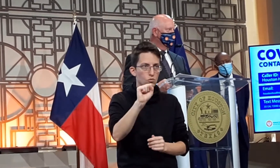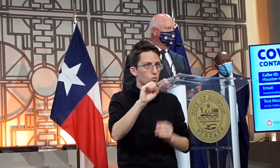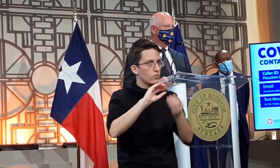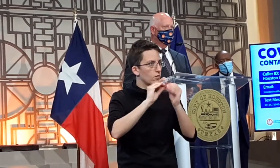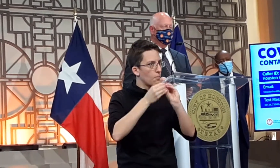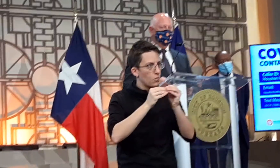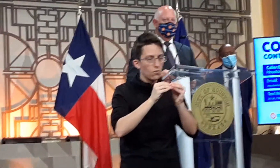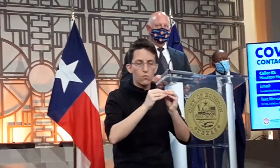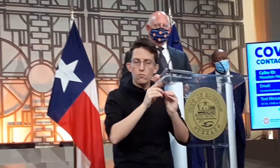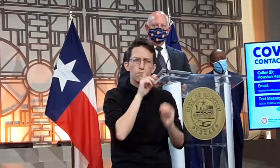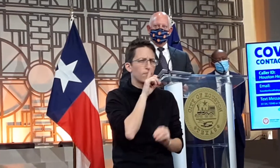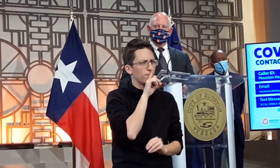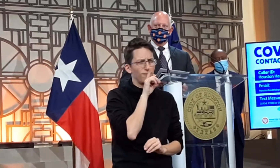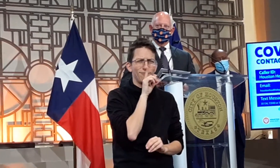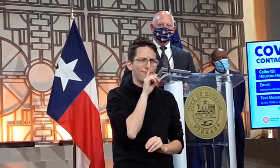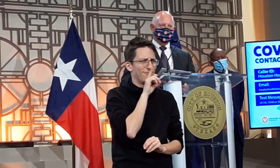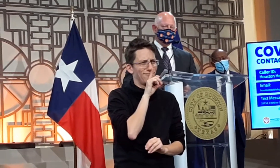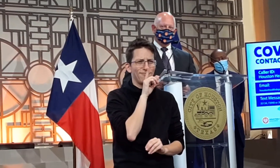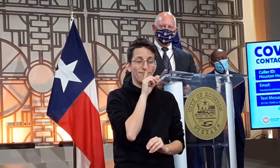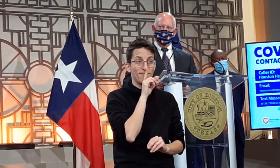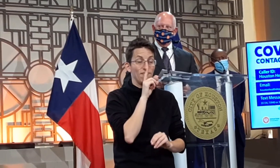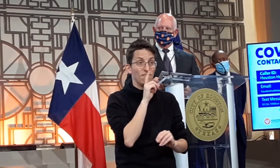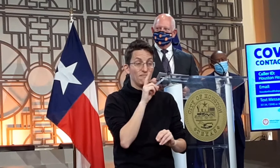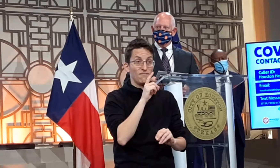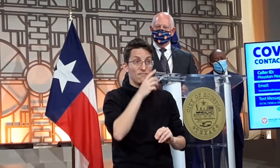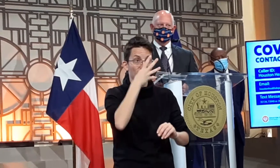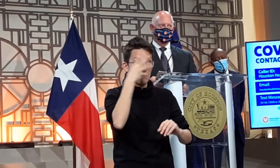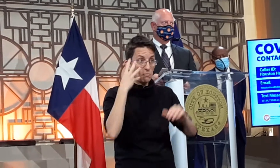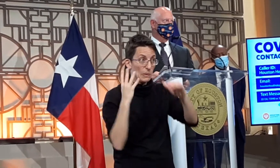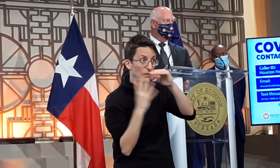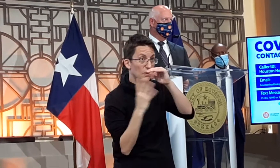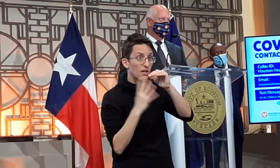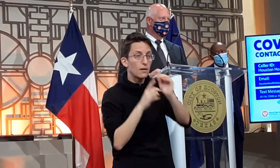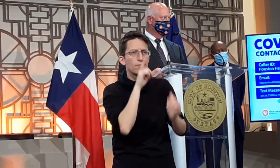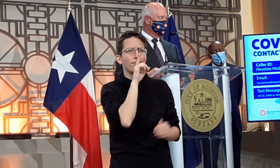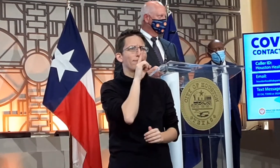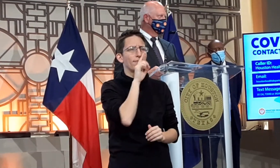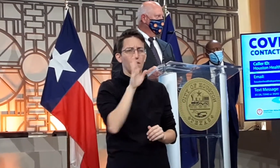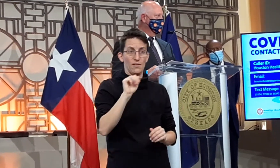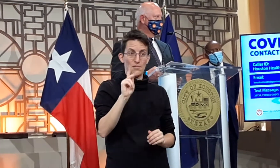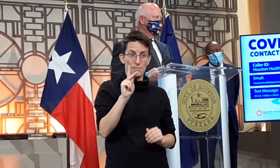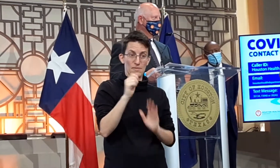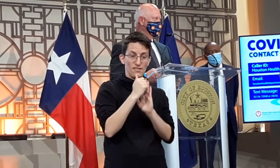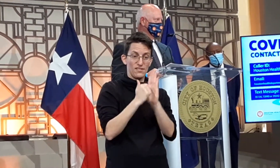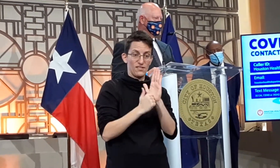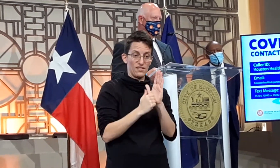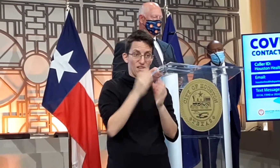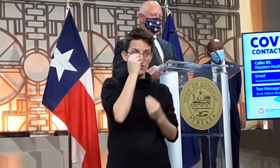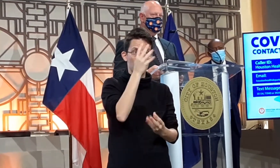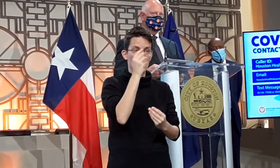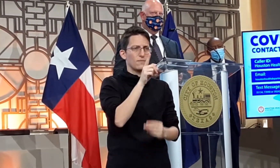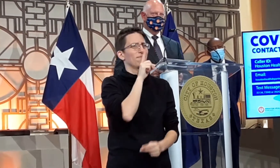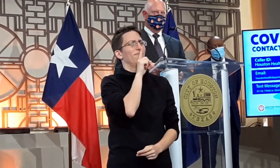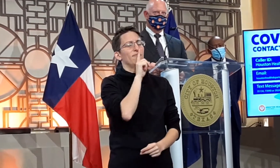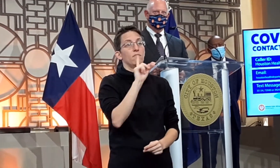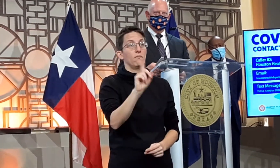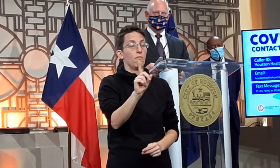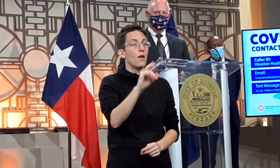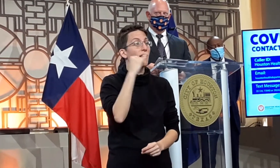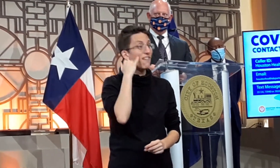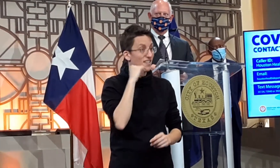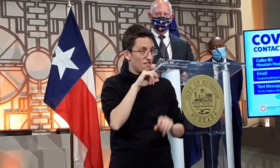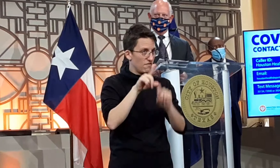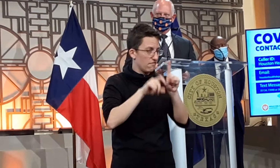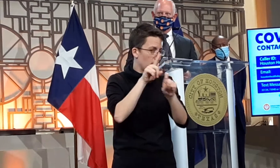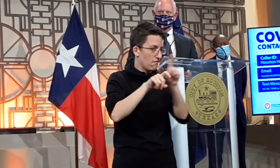security number, your immigration status, your bank account number, none of that stuff. If anybody starts asking you those sorts of